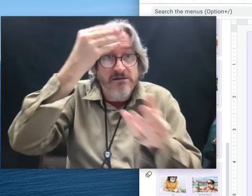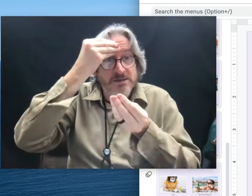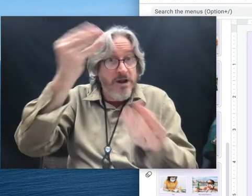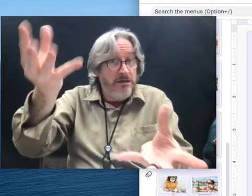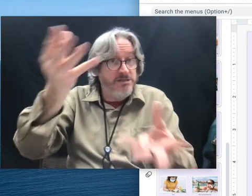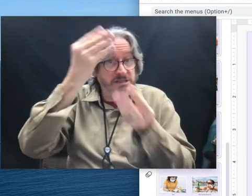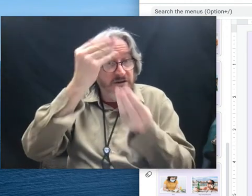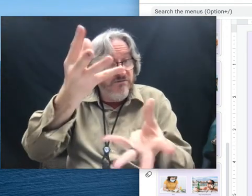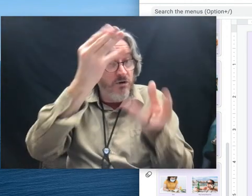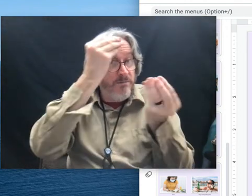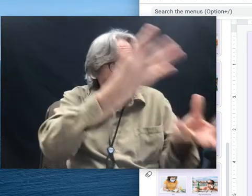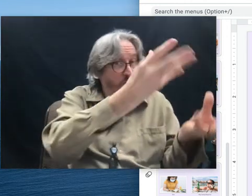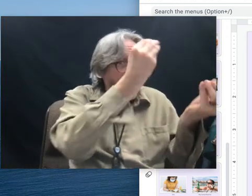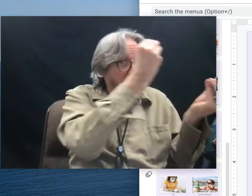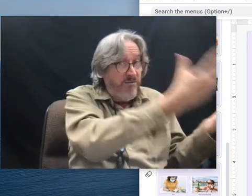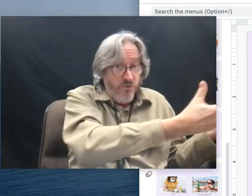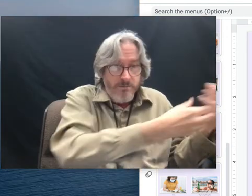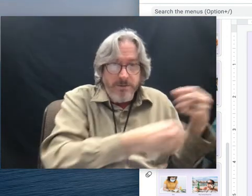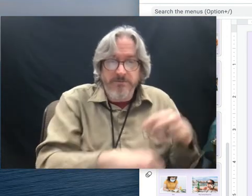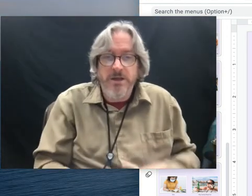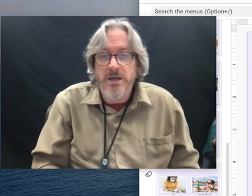tell someone else. Inform.